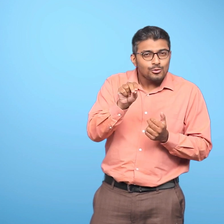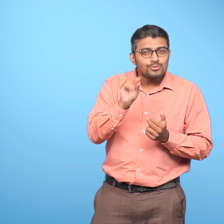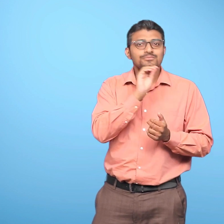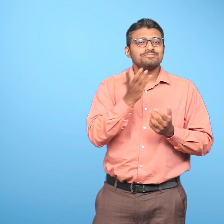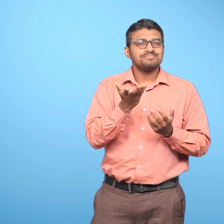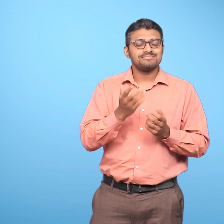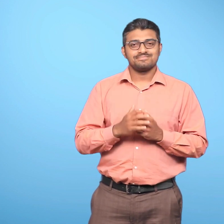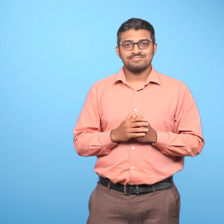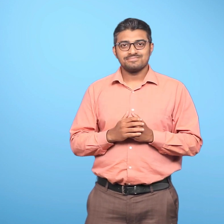Yes or no.